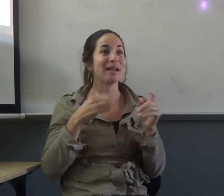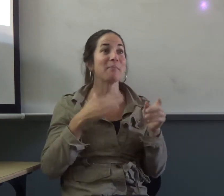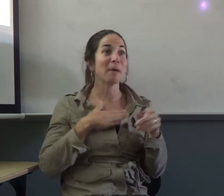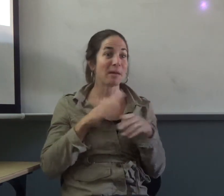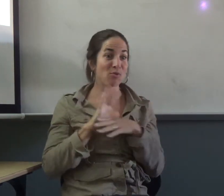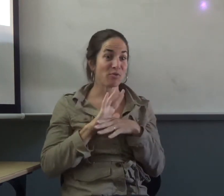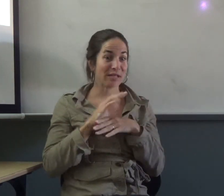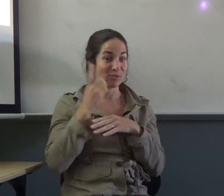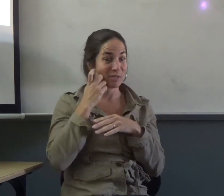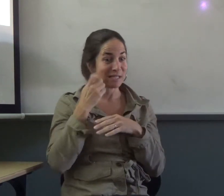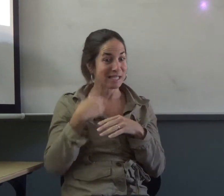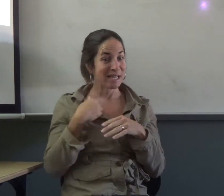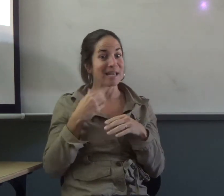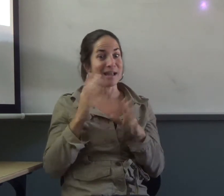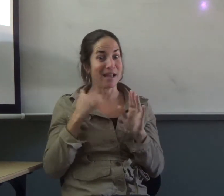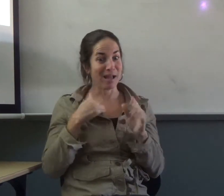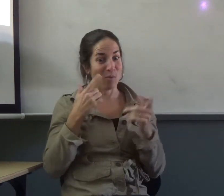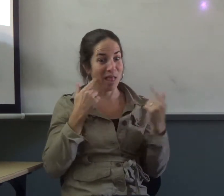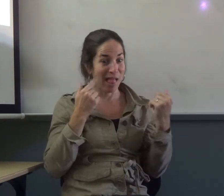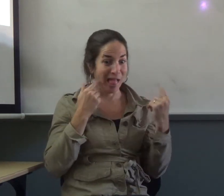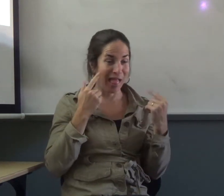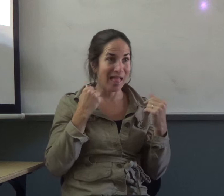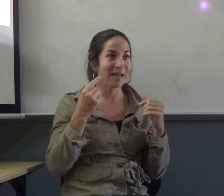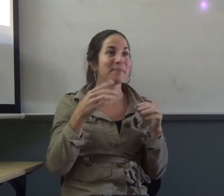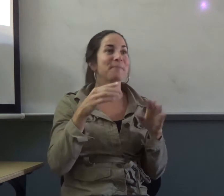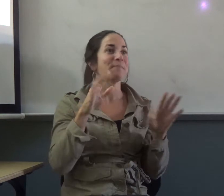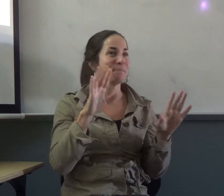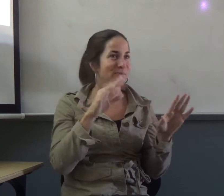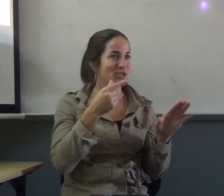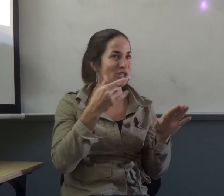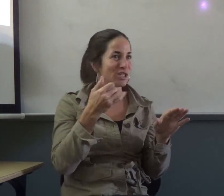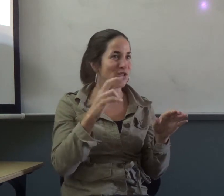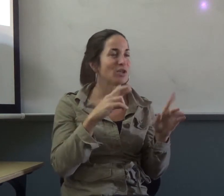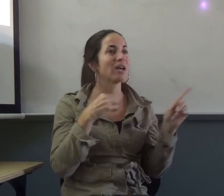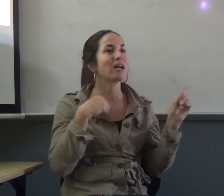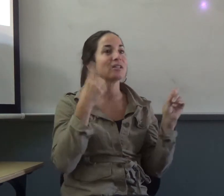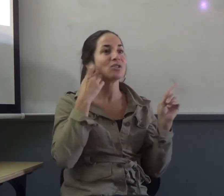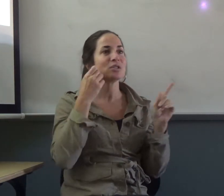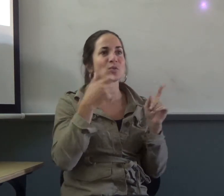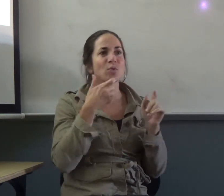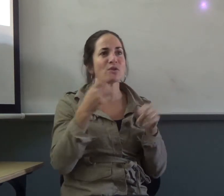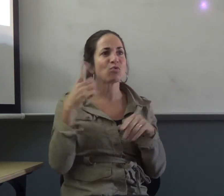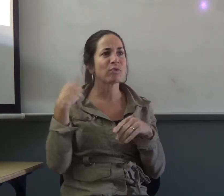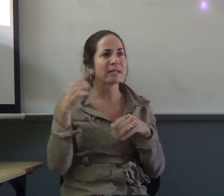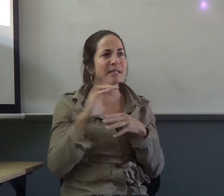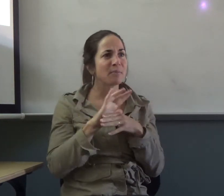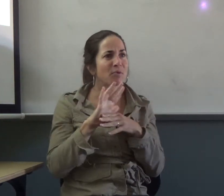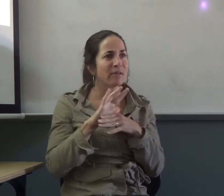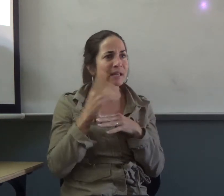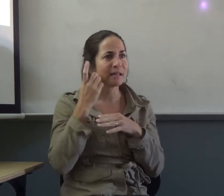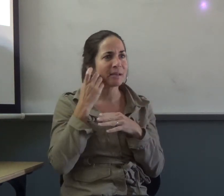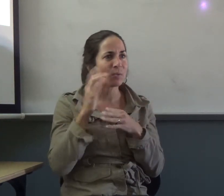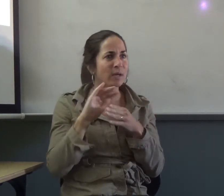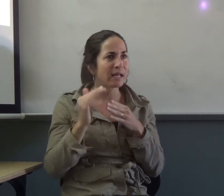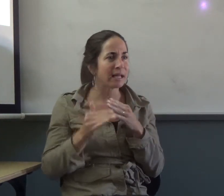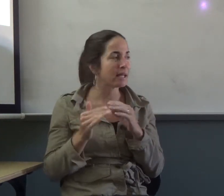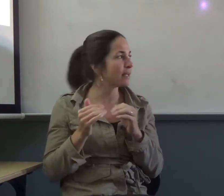have been good. I just watched a really crazy movie this last weekend. It came out. It was called The